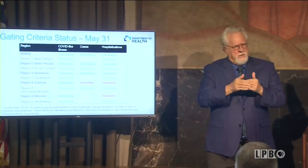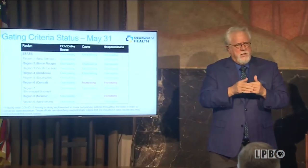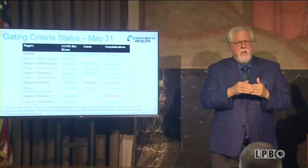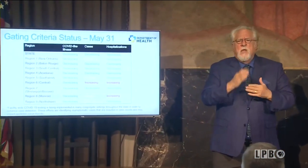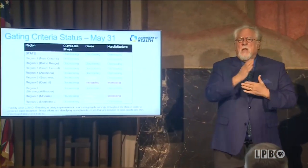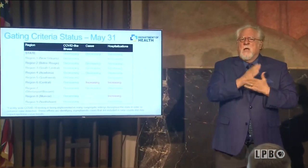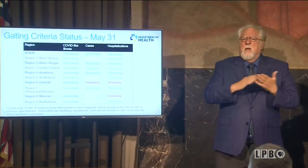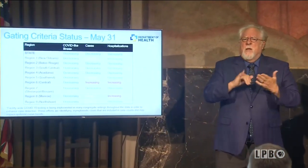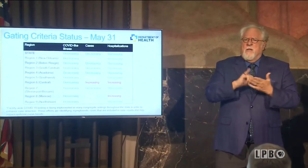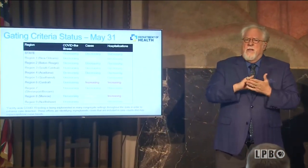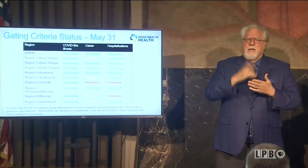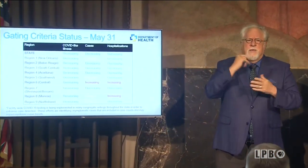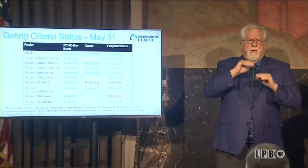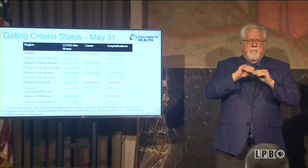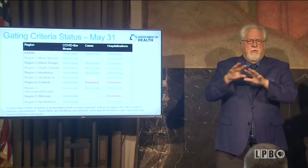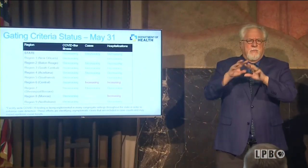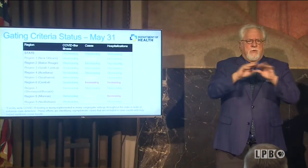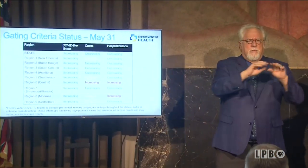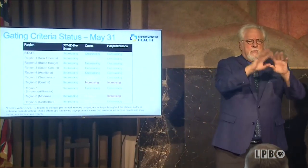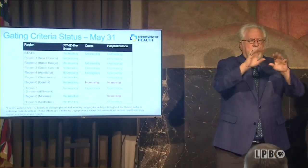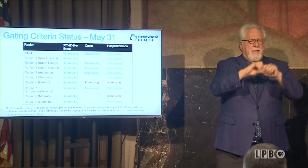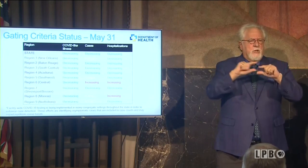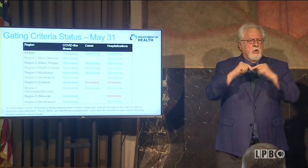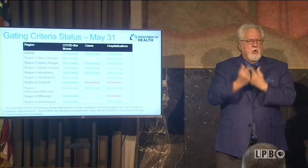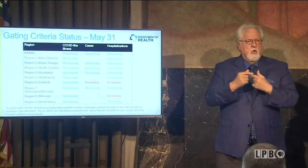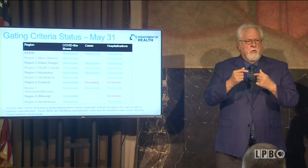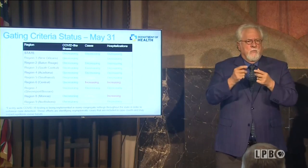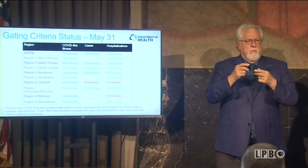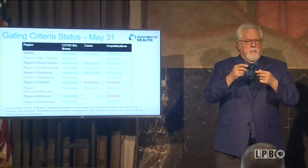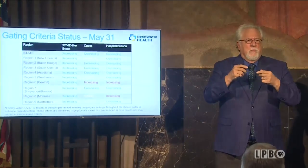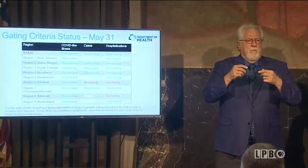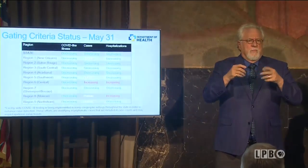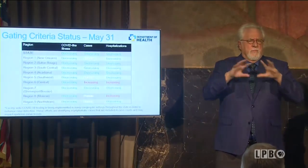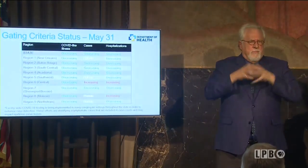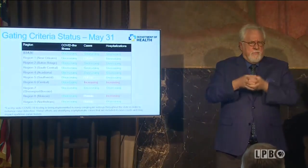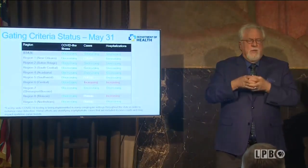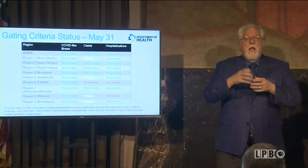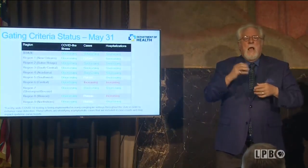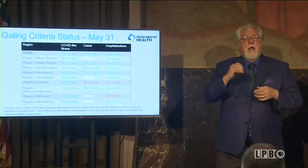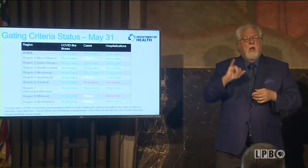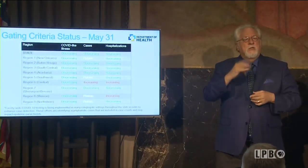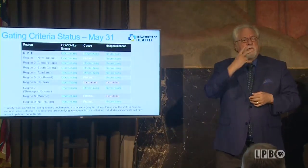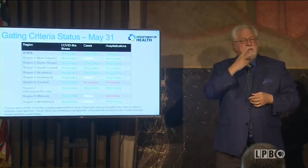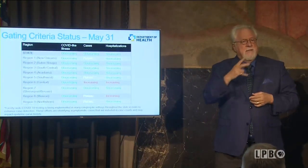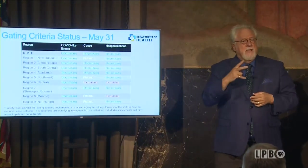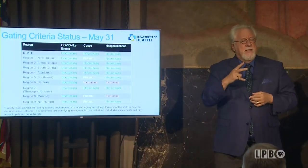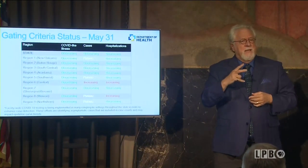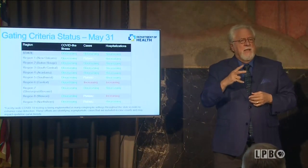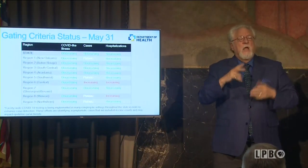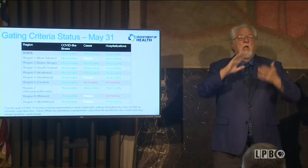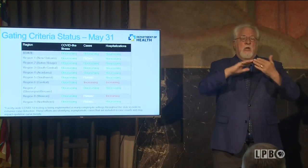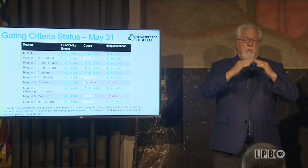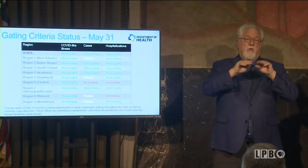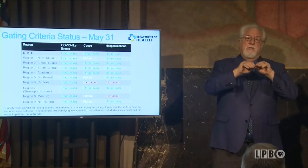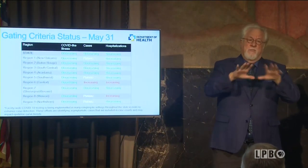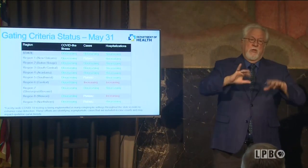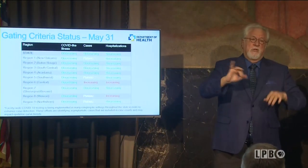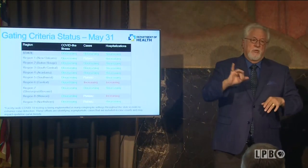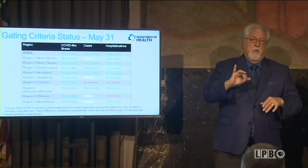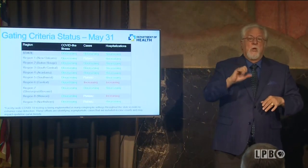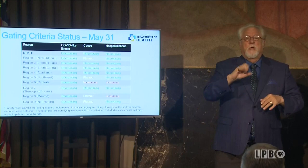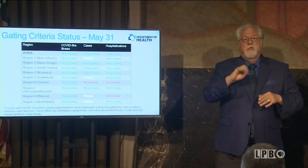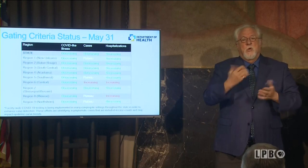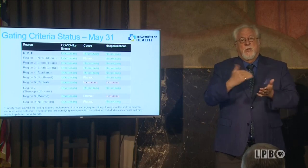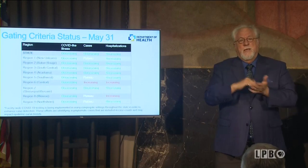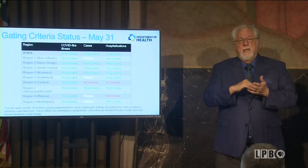Some of that driven by outbreaks in congregate settings that are in that region, but we also are seeing a fair bit of community spread as well. And so